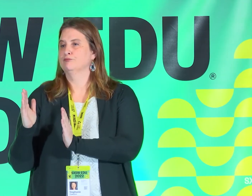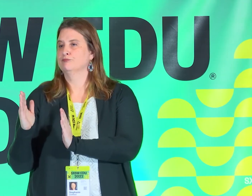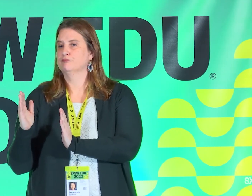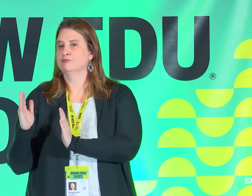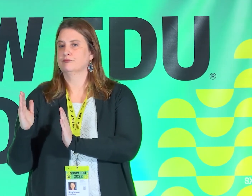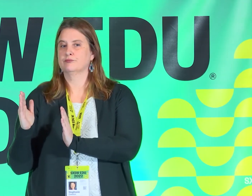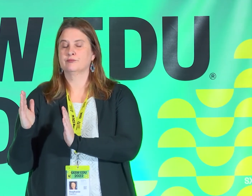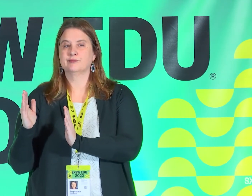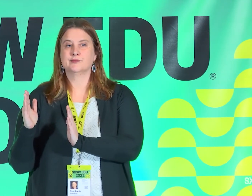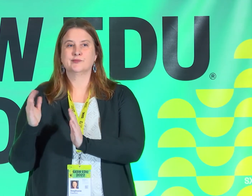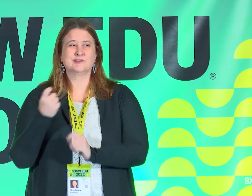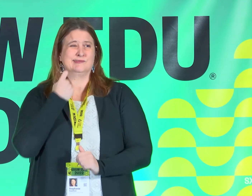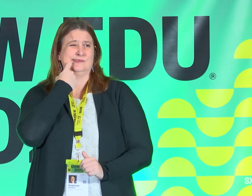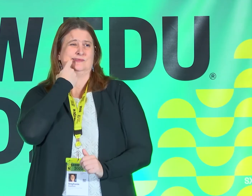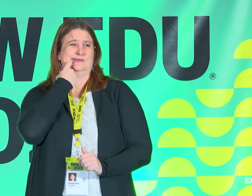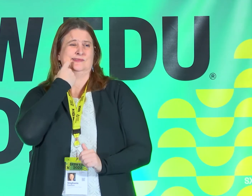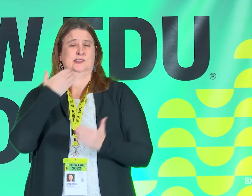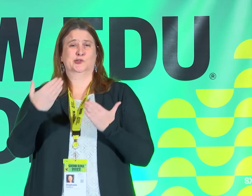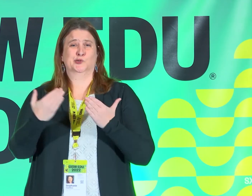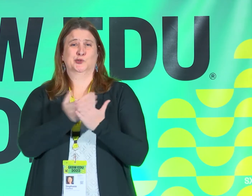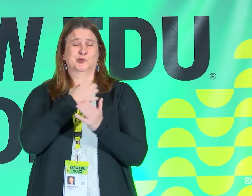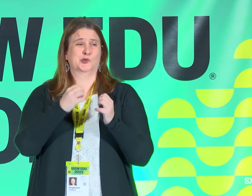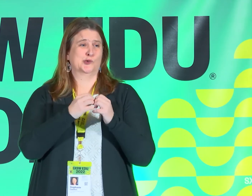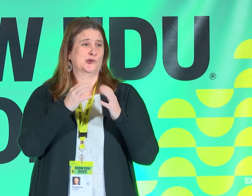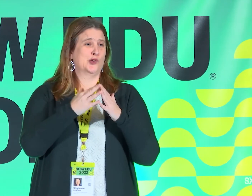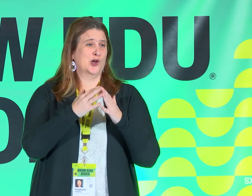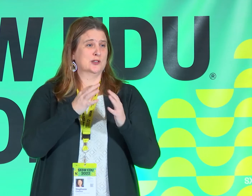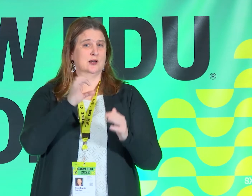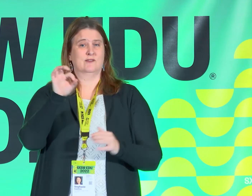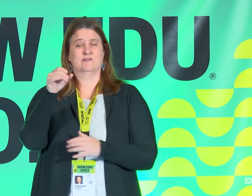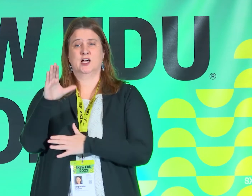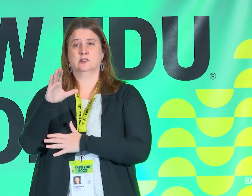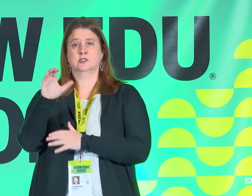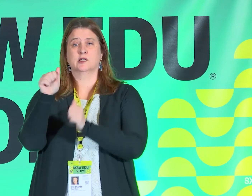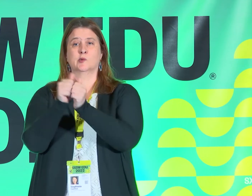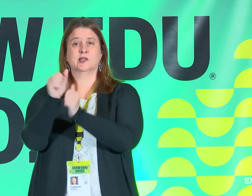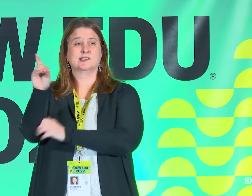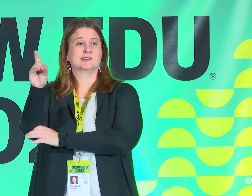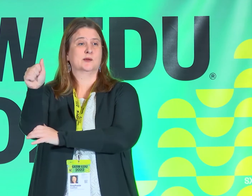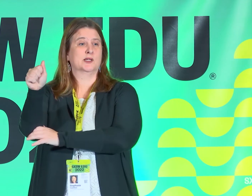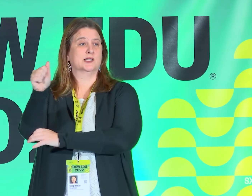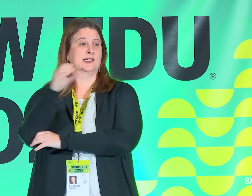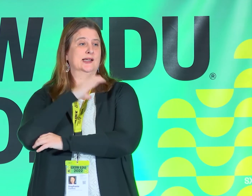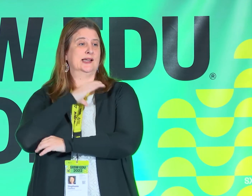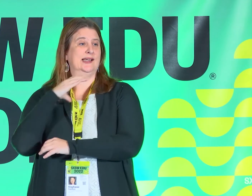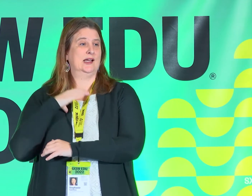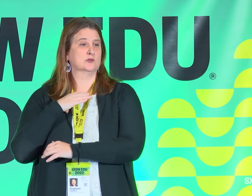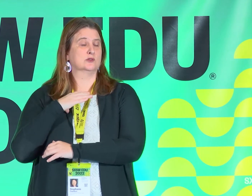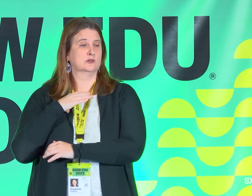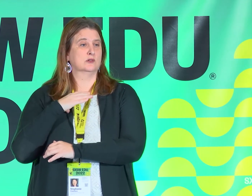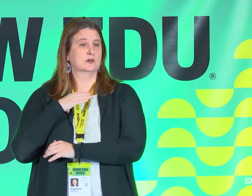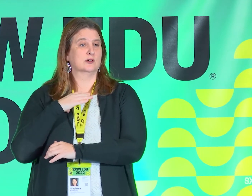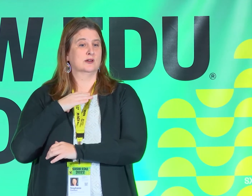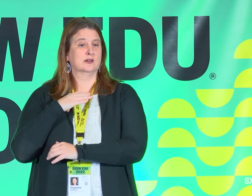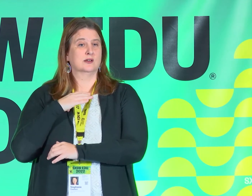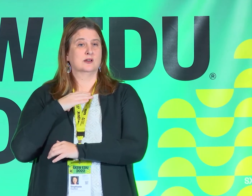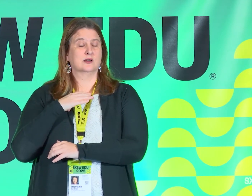in faculty leadership. In fact, I just set up, there's a launch for this new program, a